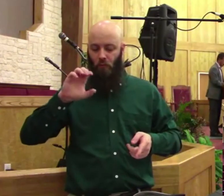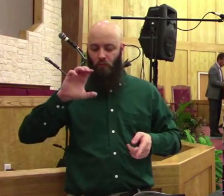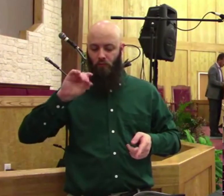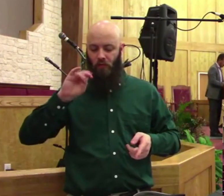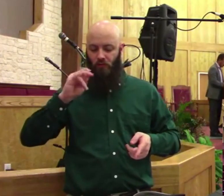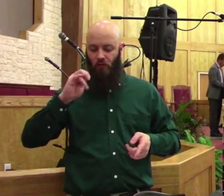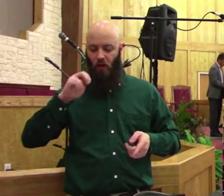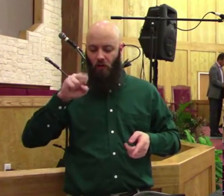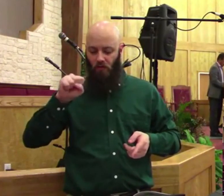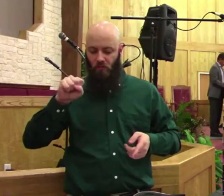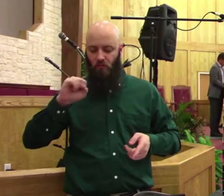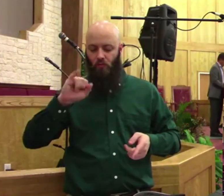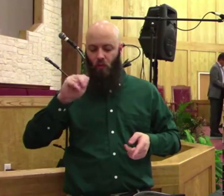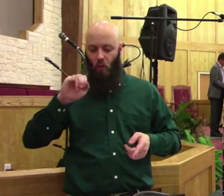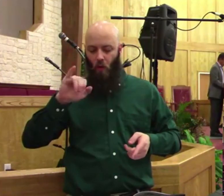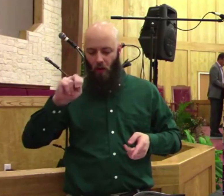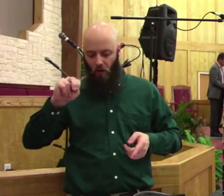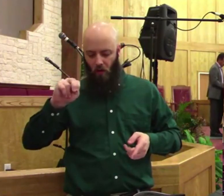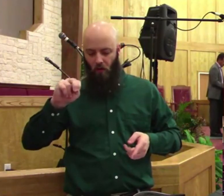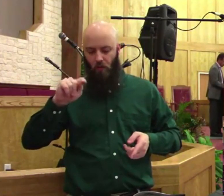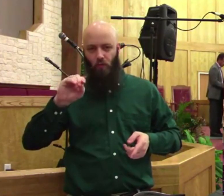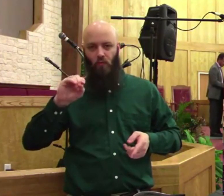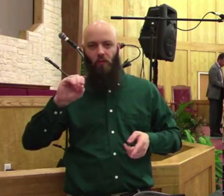your worship guide.